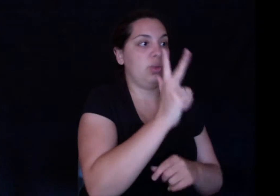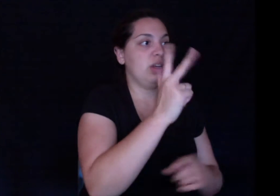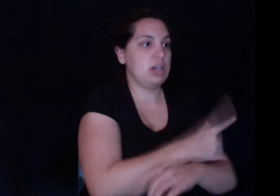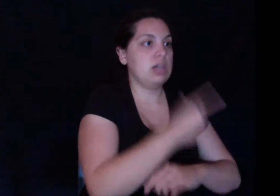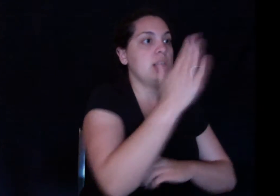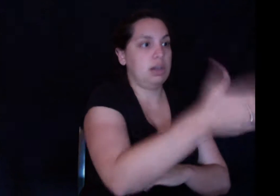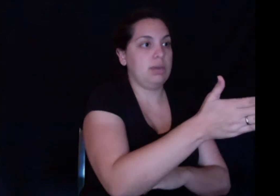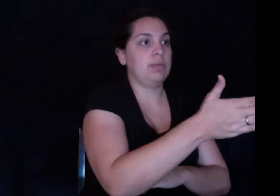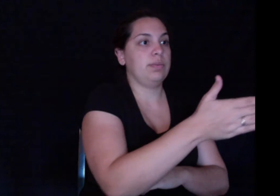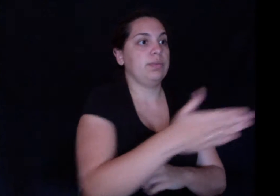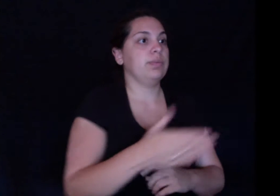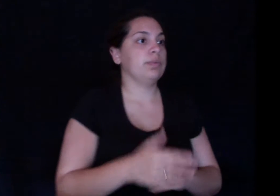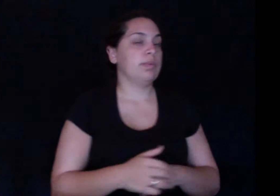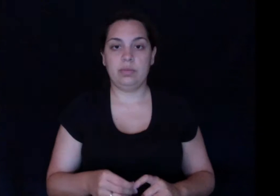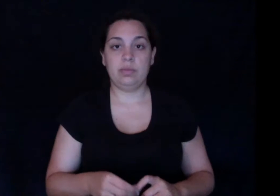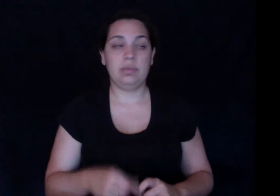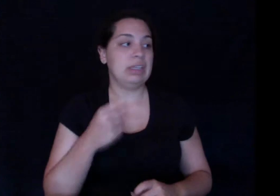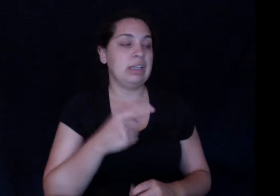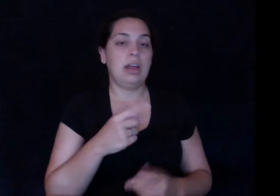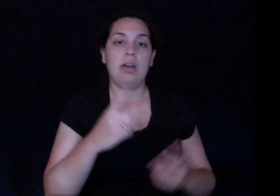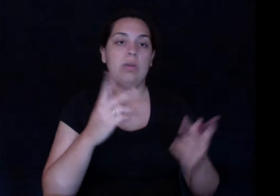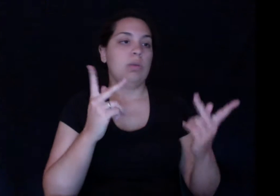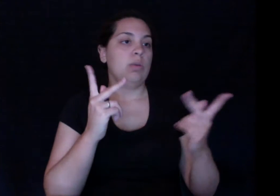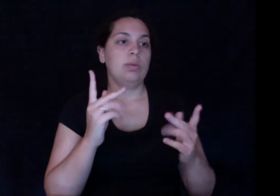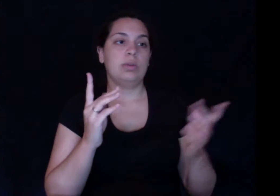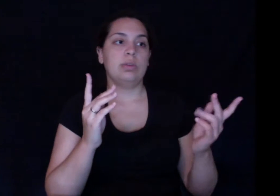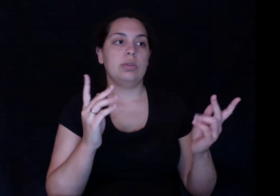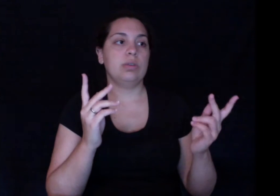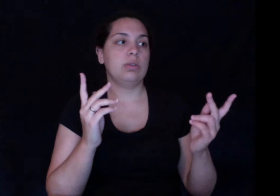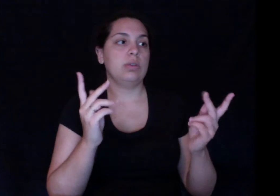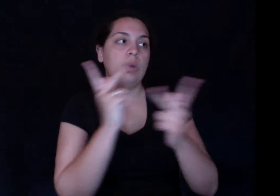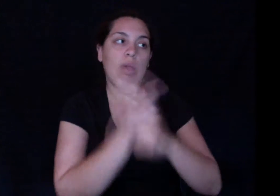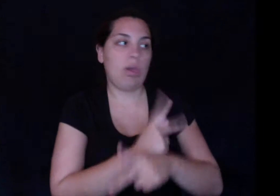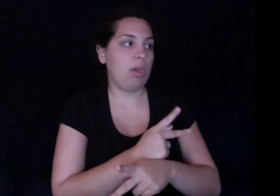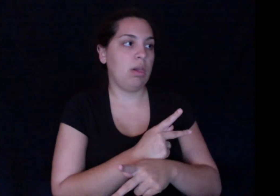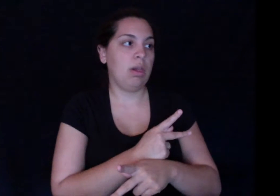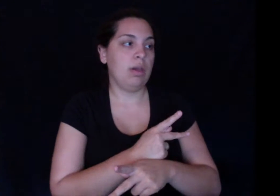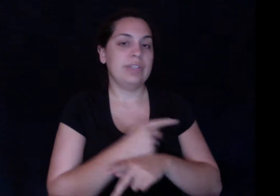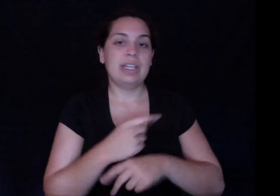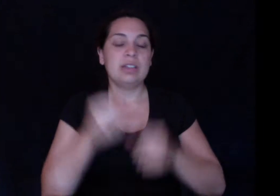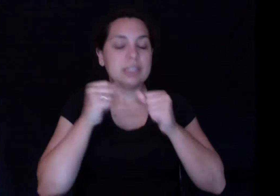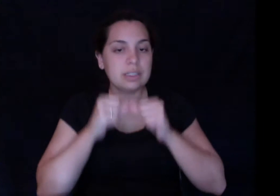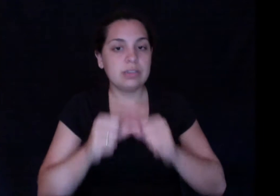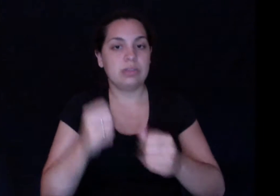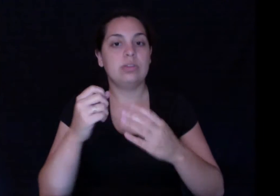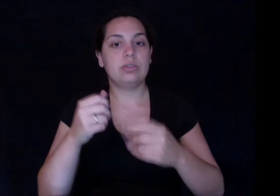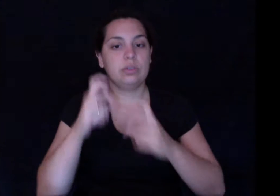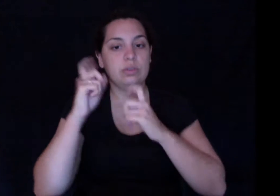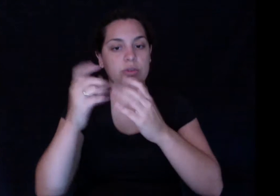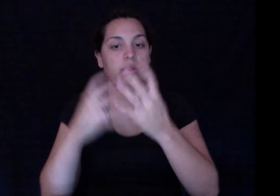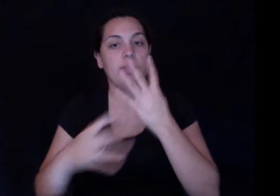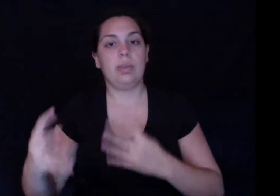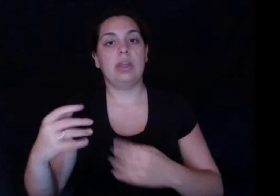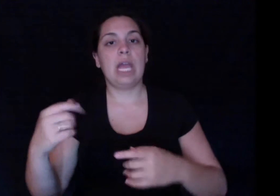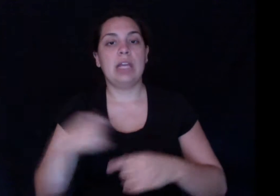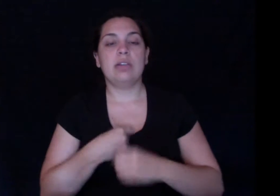They were donors, and my daughter's a blood donor, and her husband's a donor, and the 2 kids are donors. To date, James's blood has saved 2